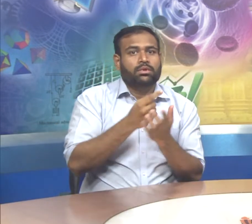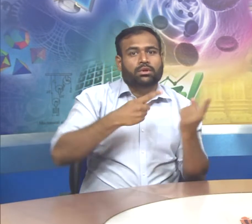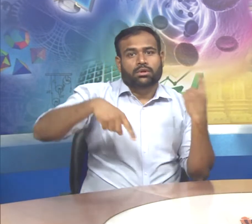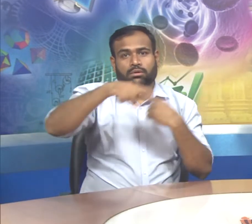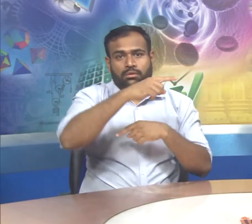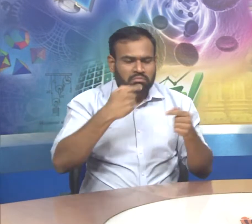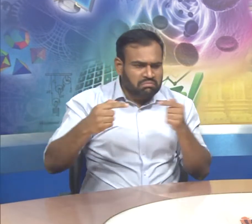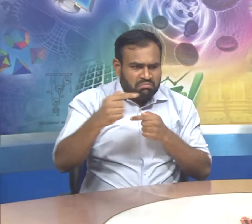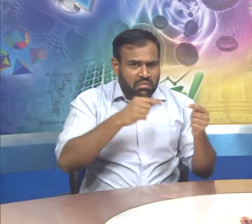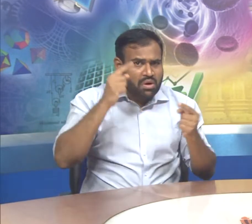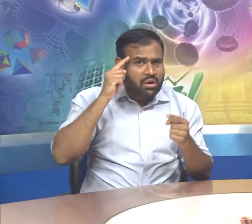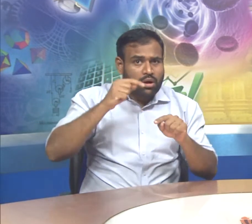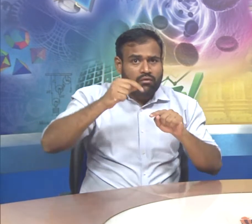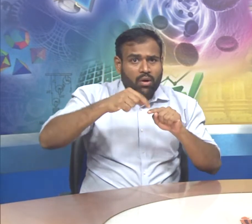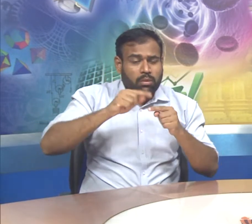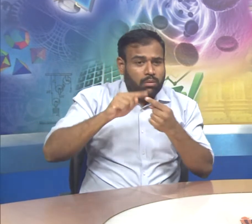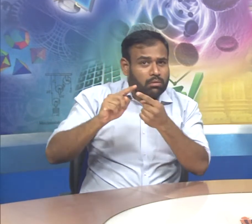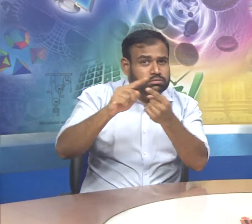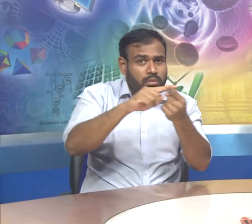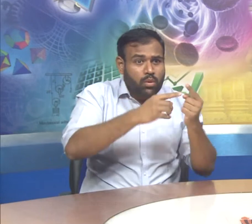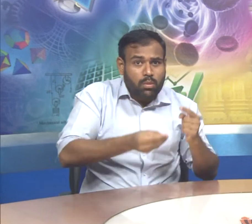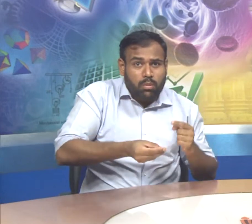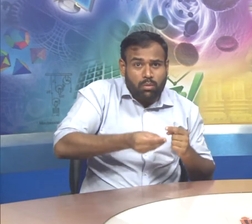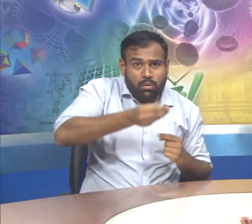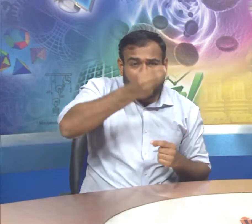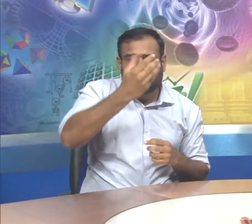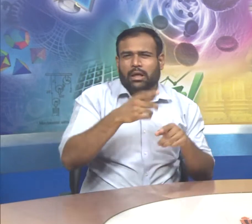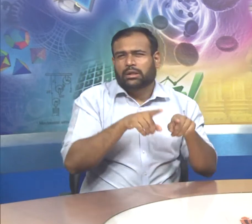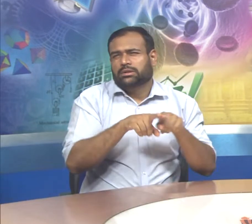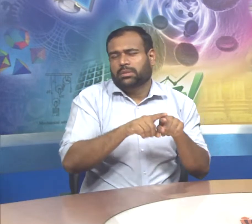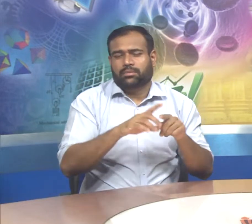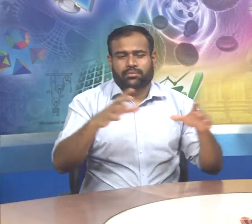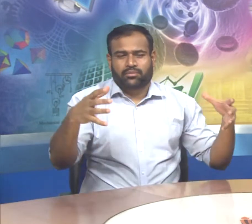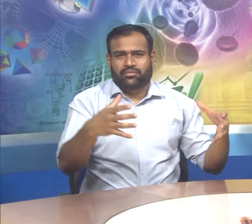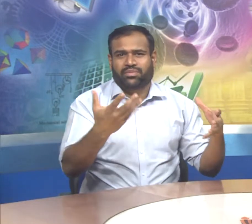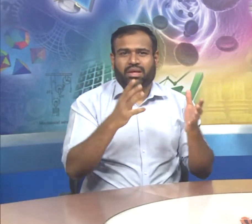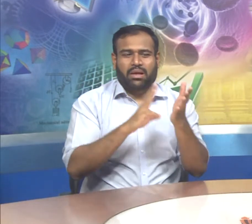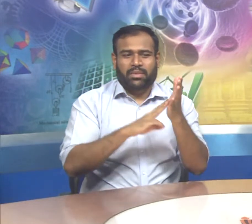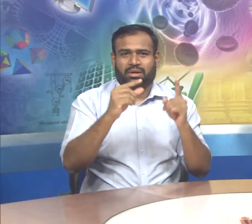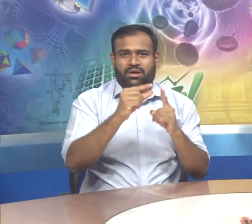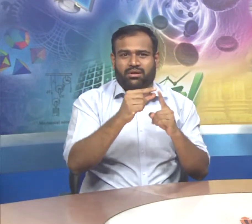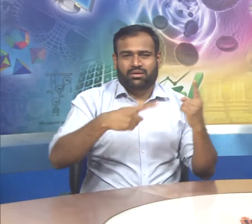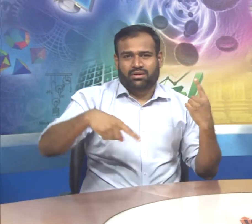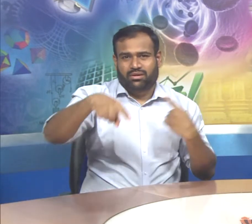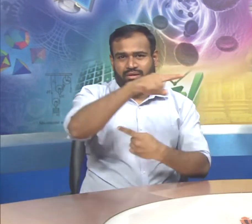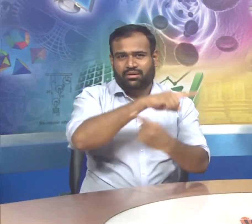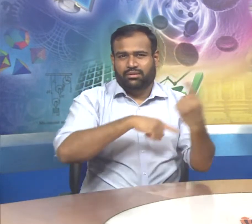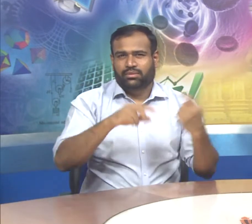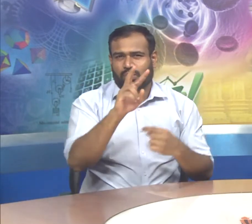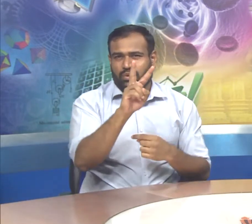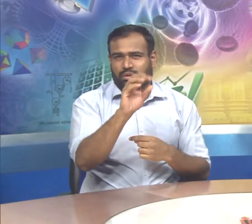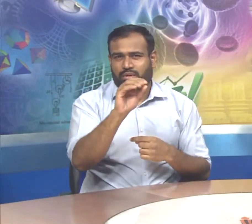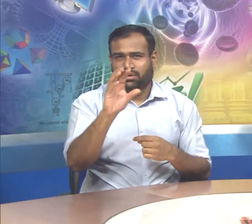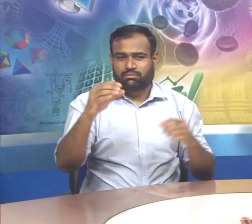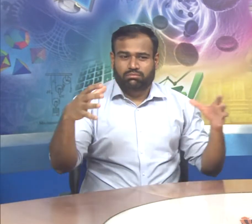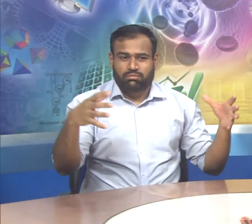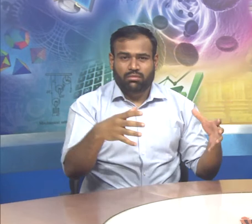and not less than 2/3 majority of the members of the House